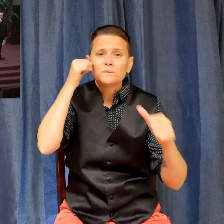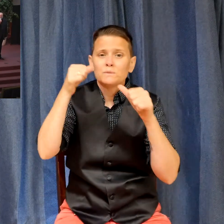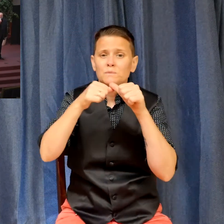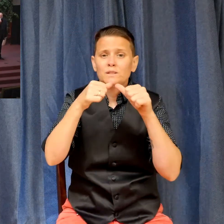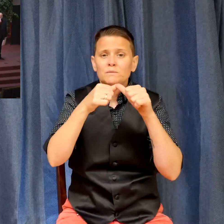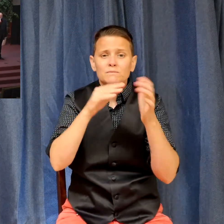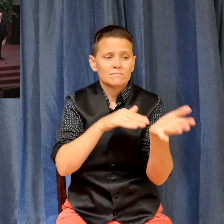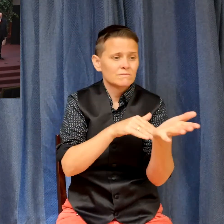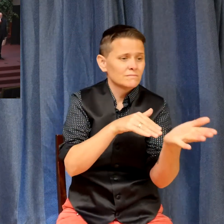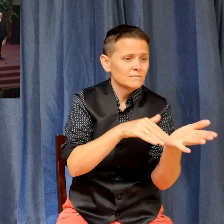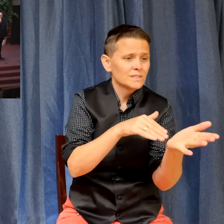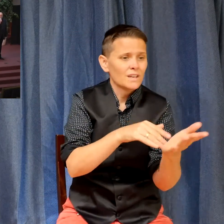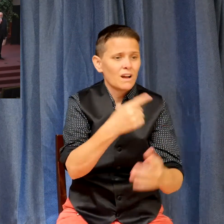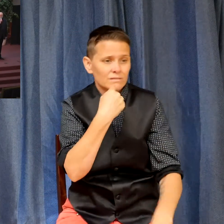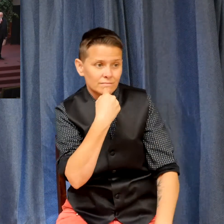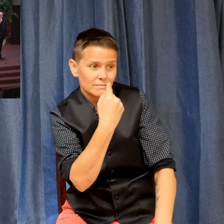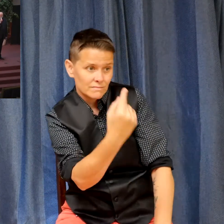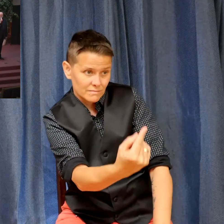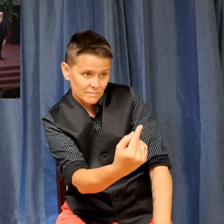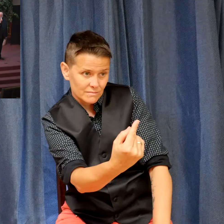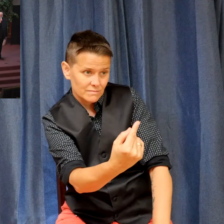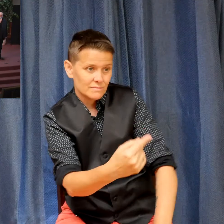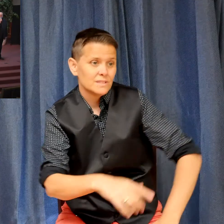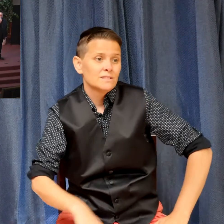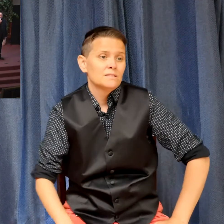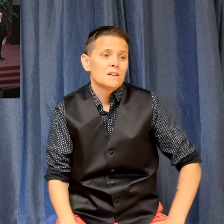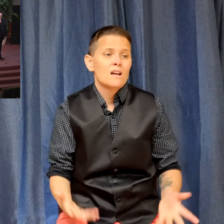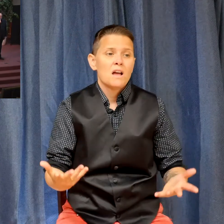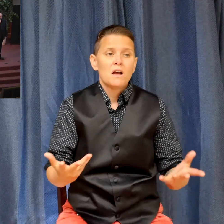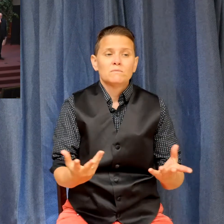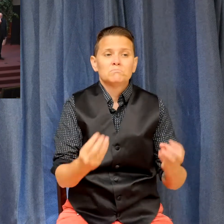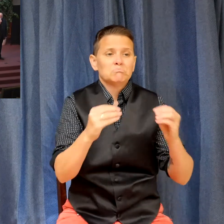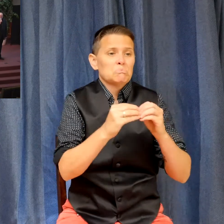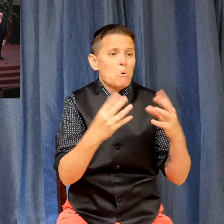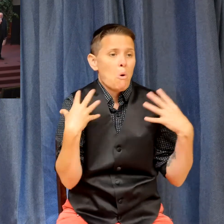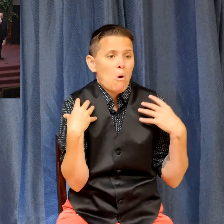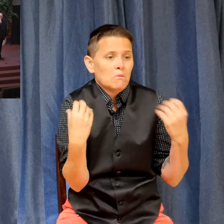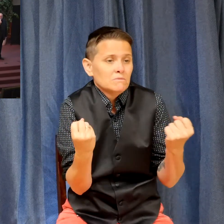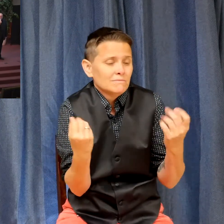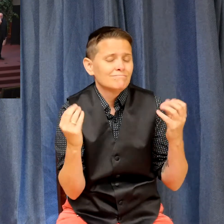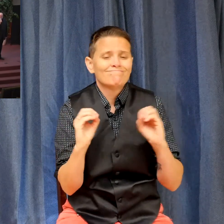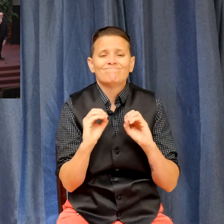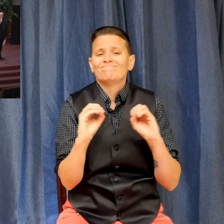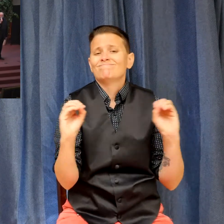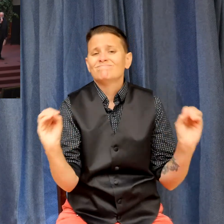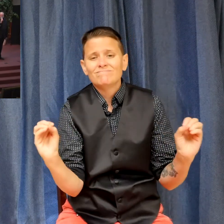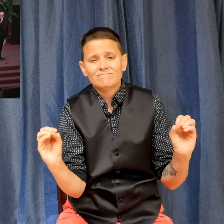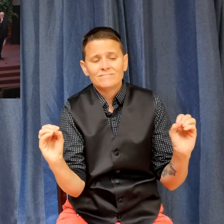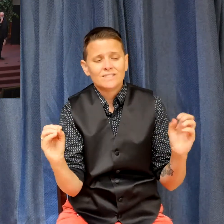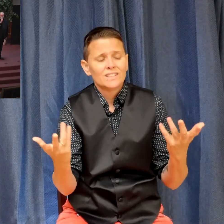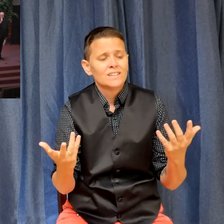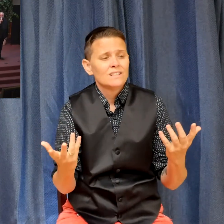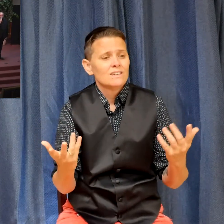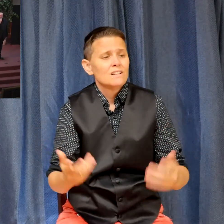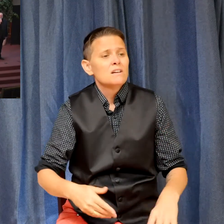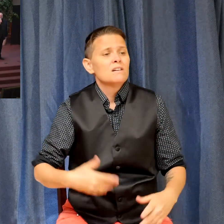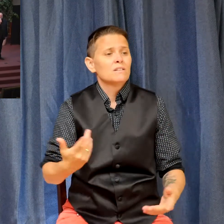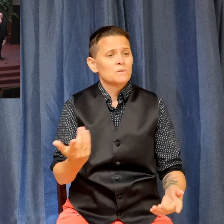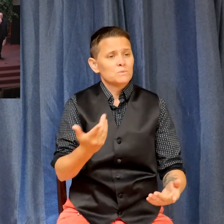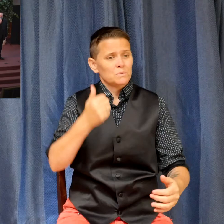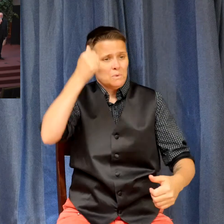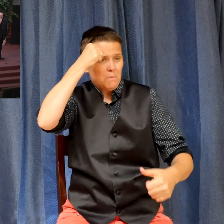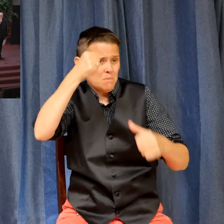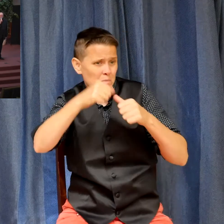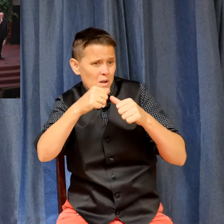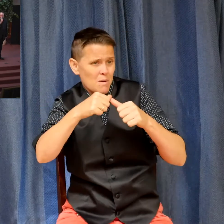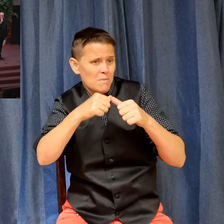Remember when the doctor said, he said he couldn't help you, and remember how